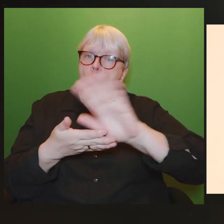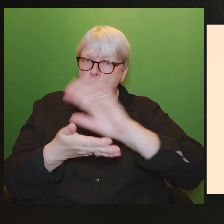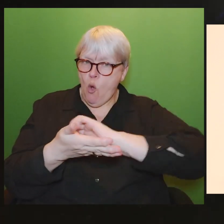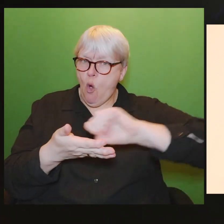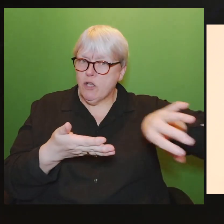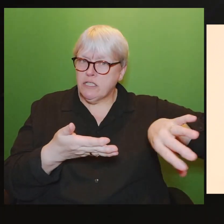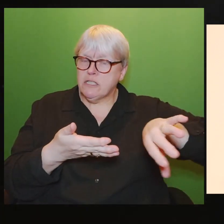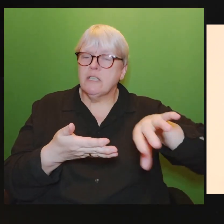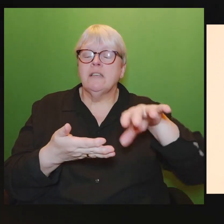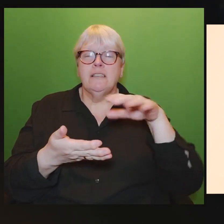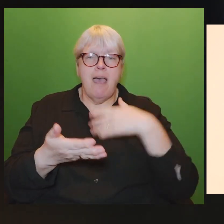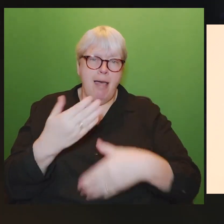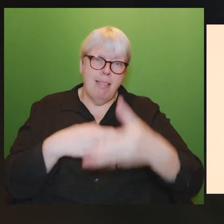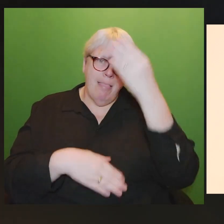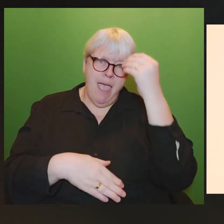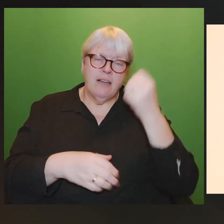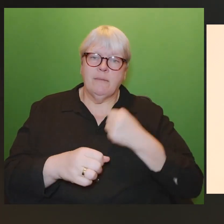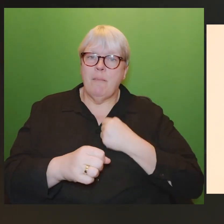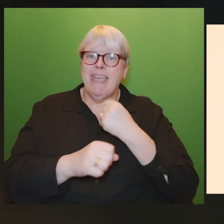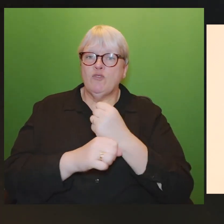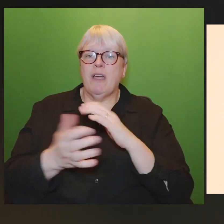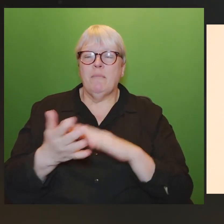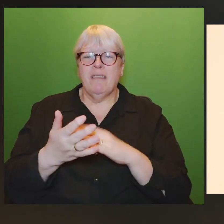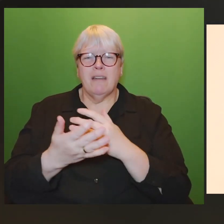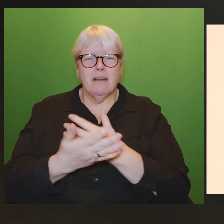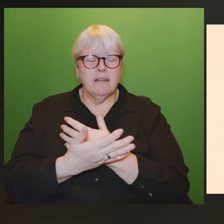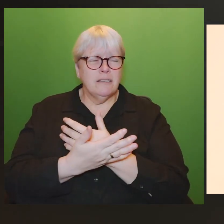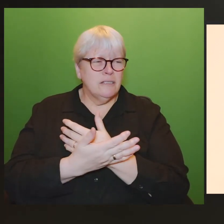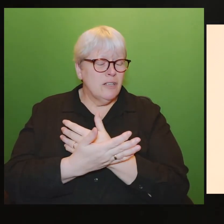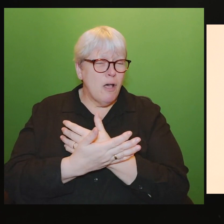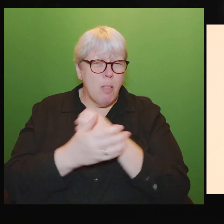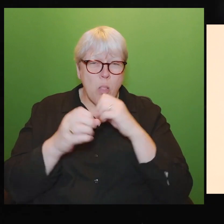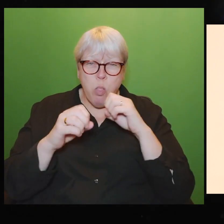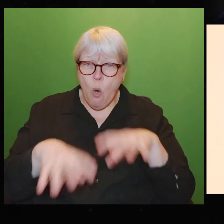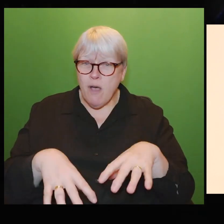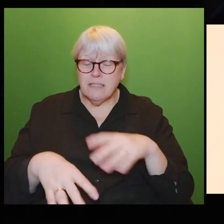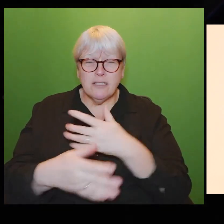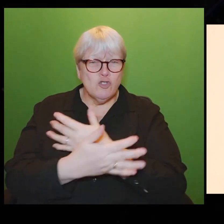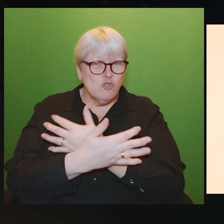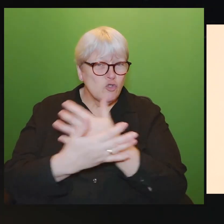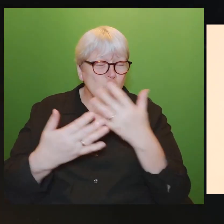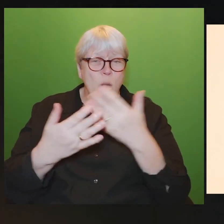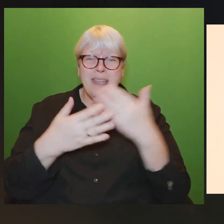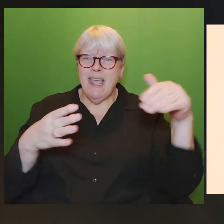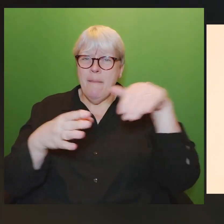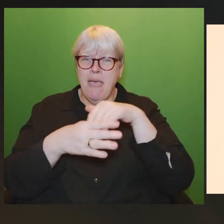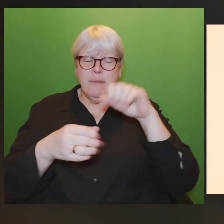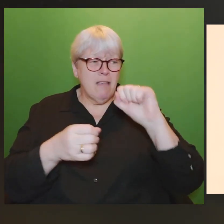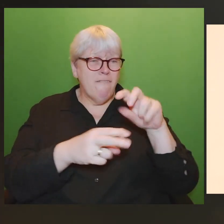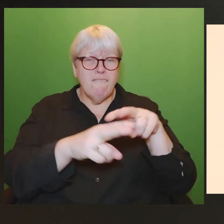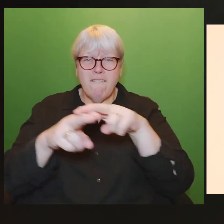book and I looked up the Polish ex-combatants, the SPK. I phoned up and I was put in touch with an